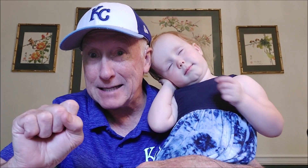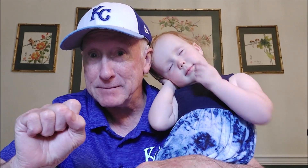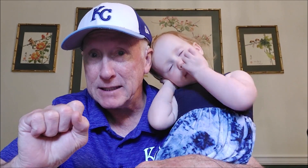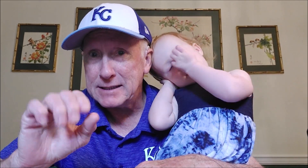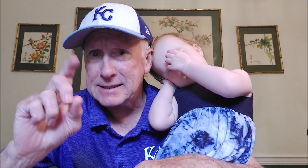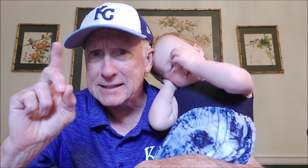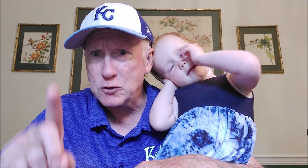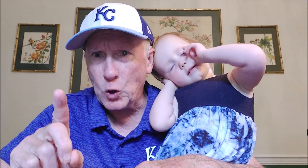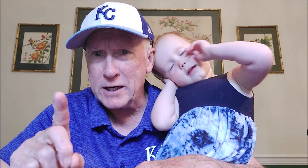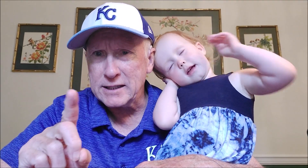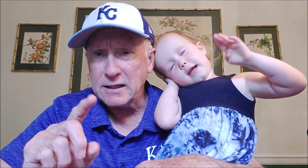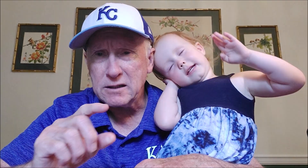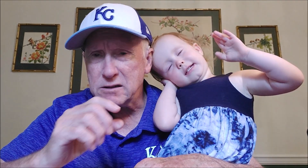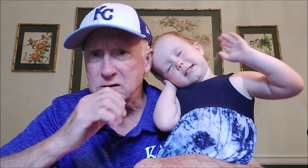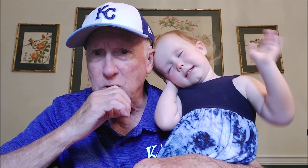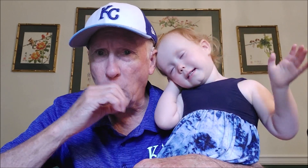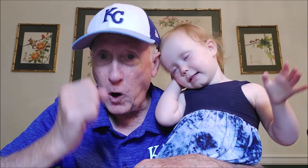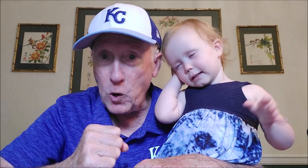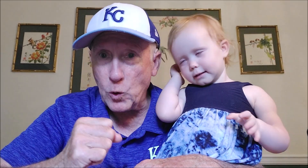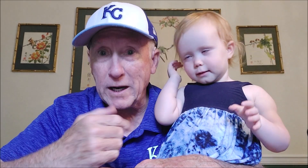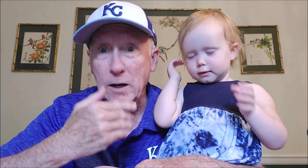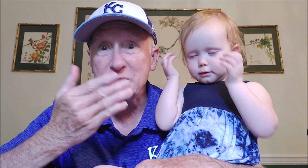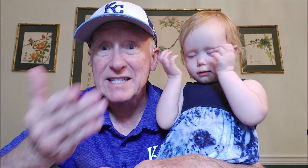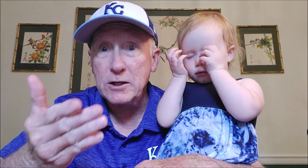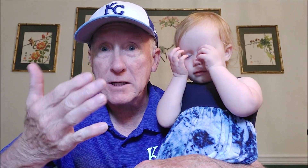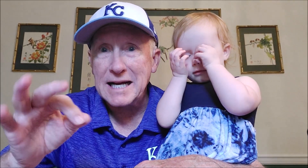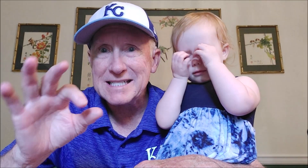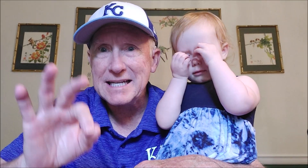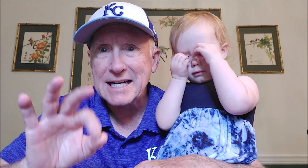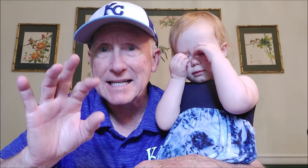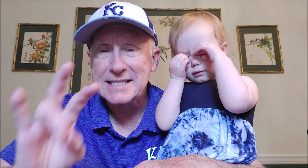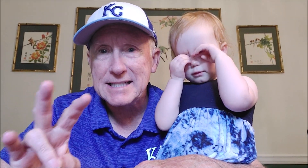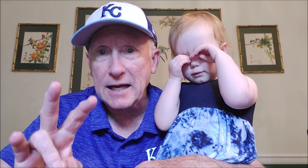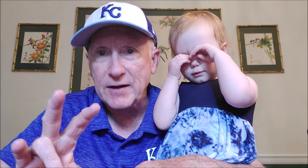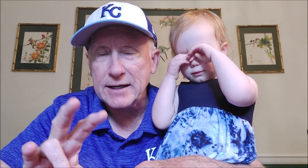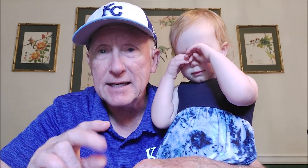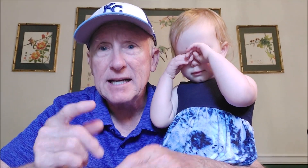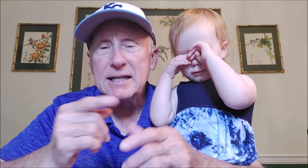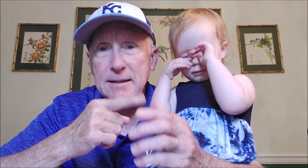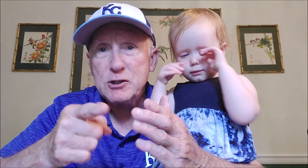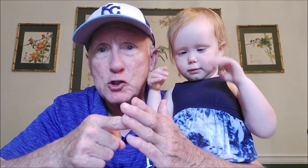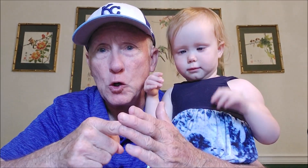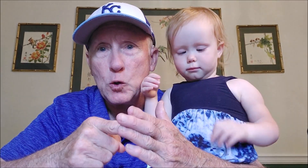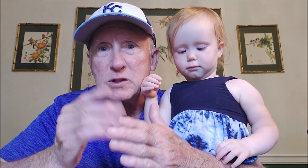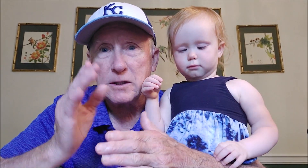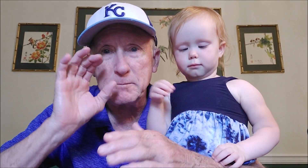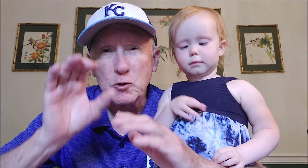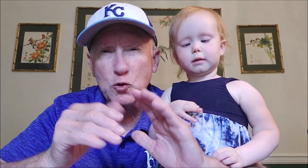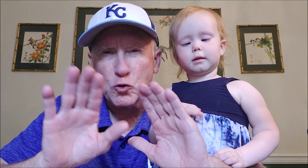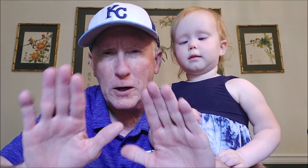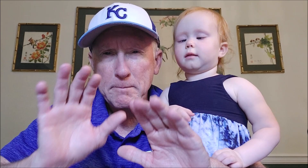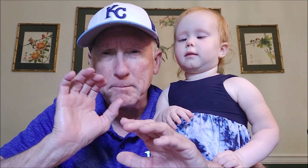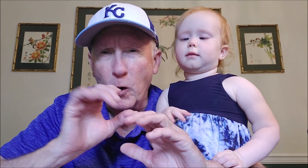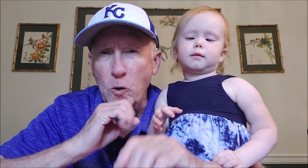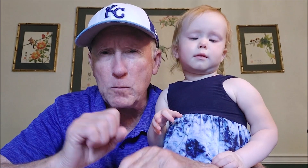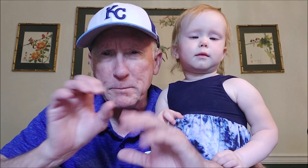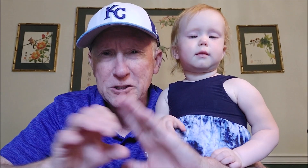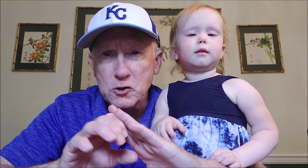Cubs. Destroy it. So old. Now I was there in 1997. Let me show you some great old pictures